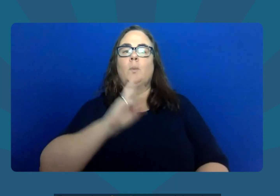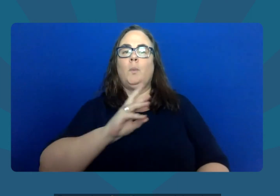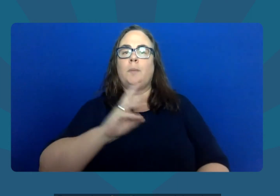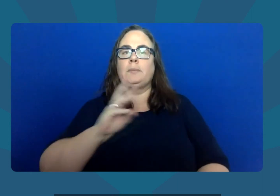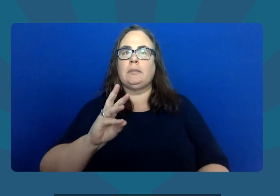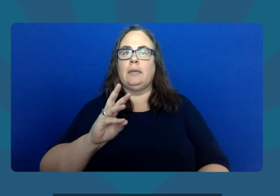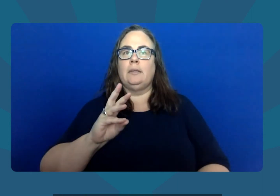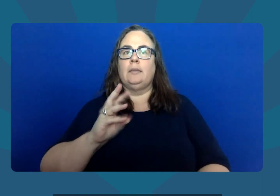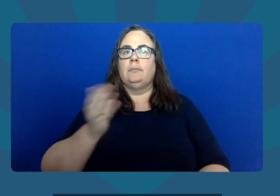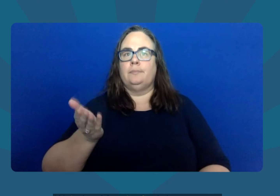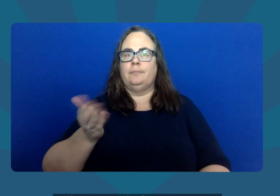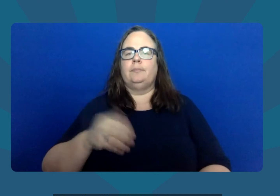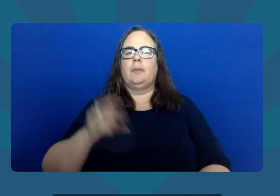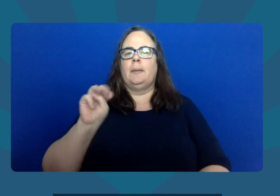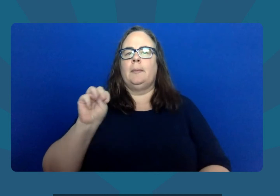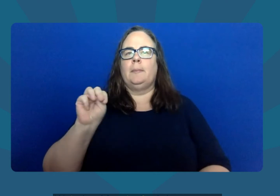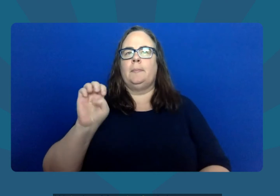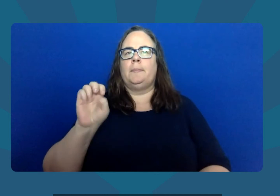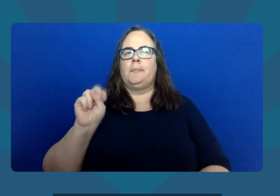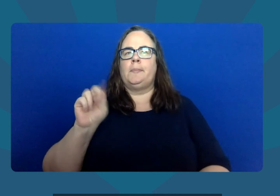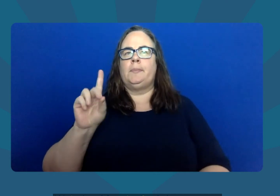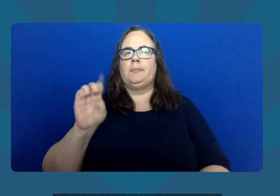participating. Website,